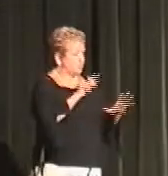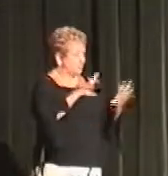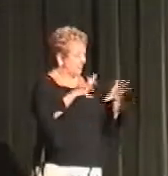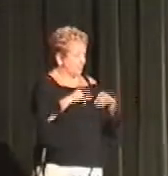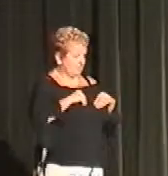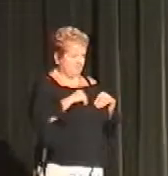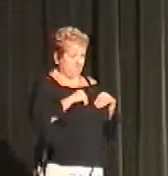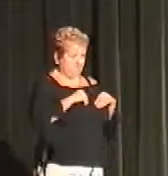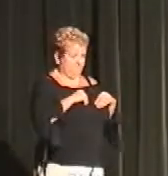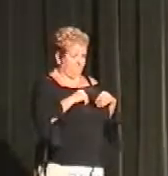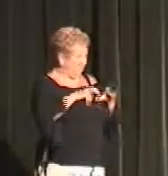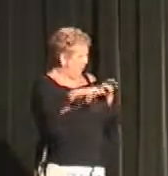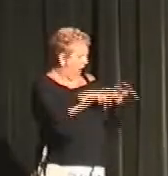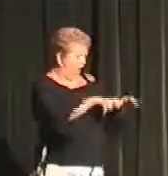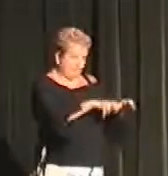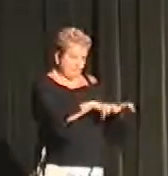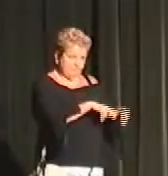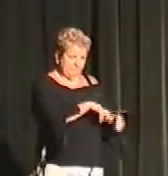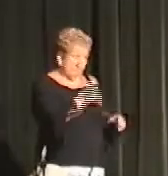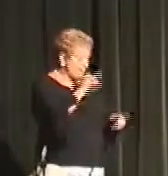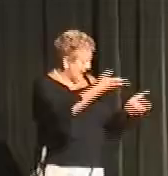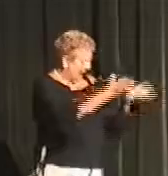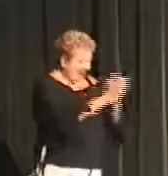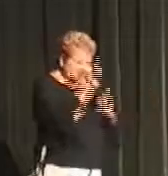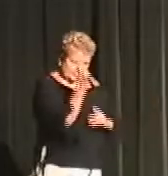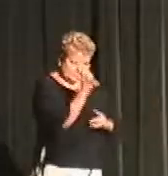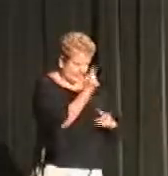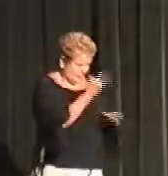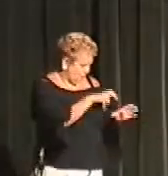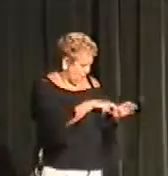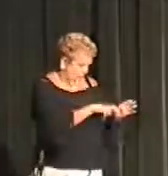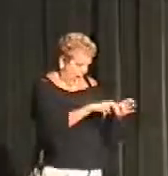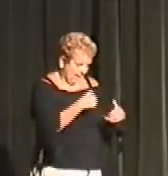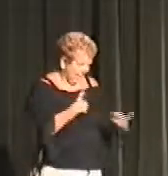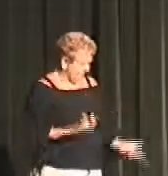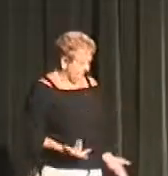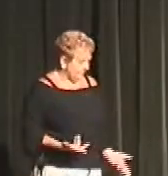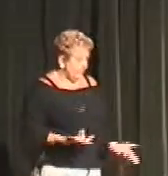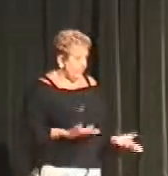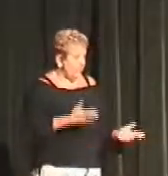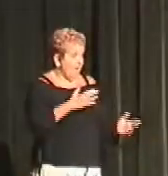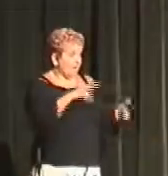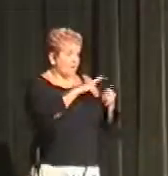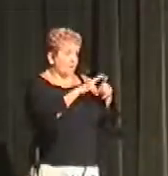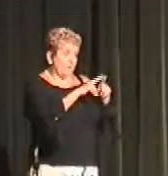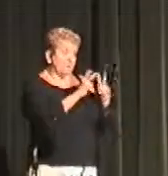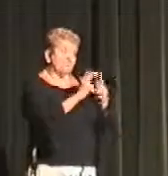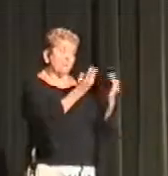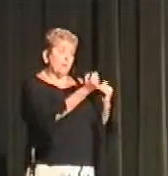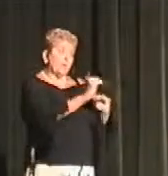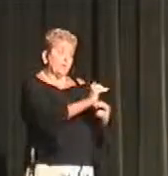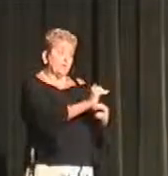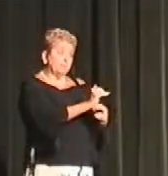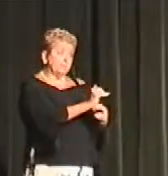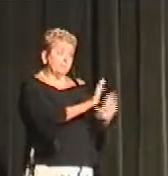really wanted to give me them. I had a very limited vocabulary when I came to the program. Consisted almost solely